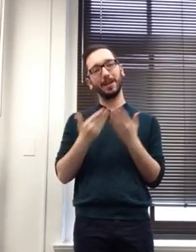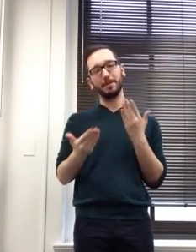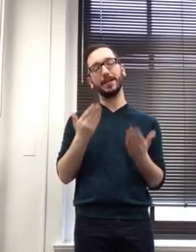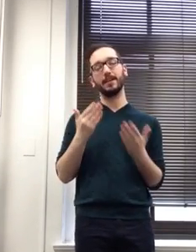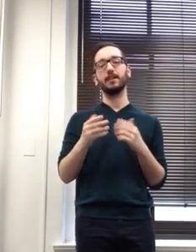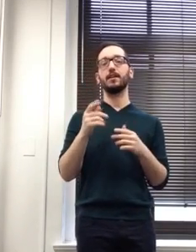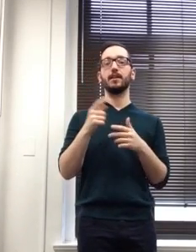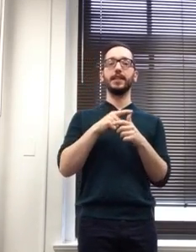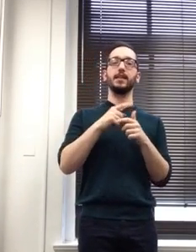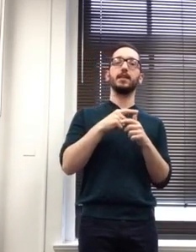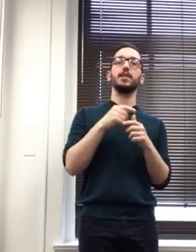Bendable.